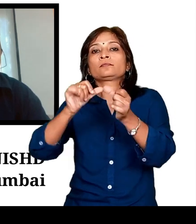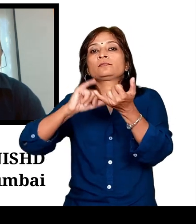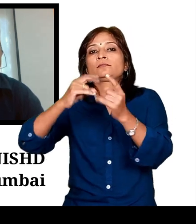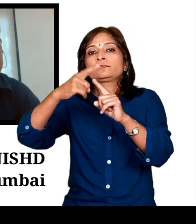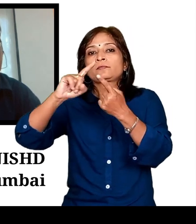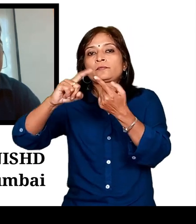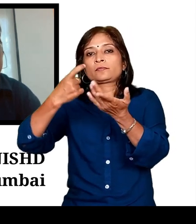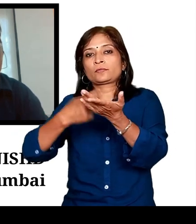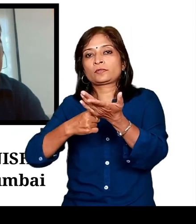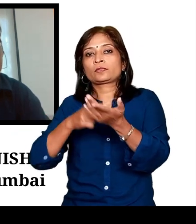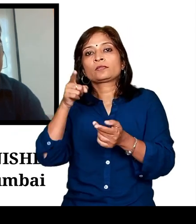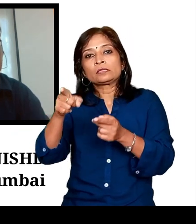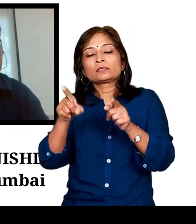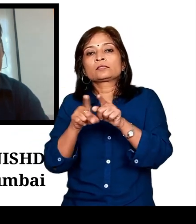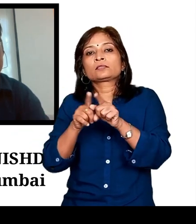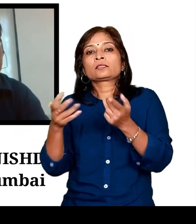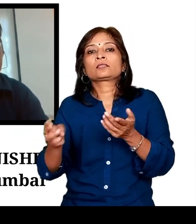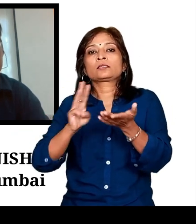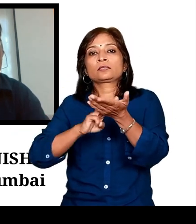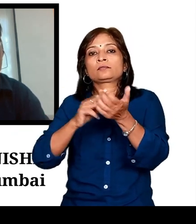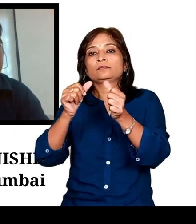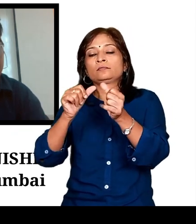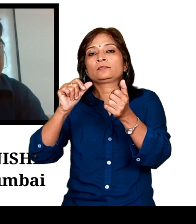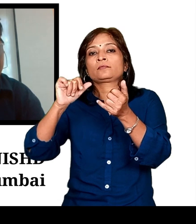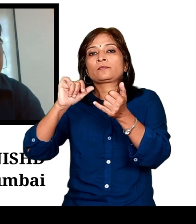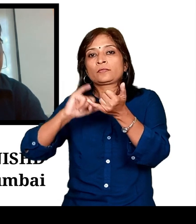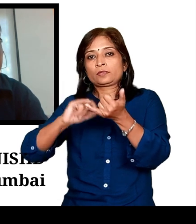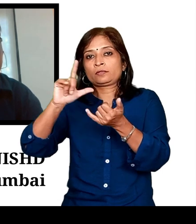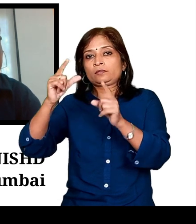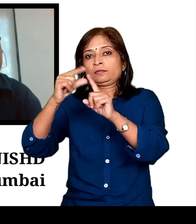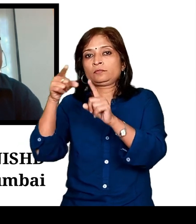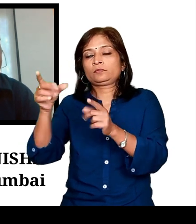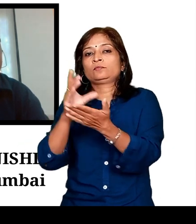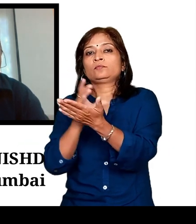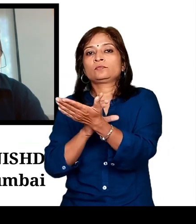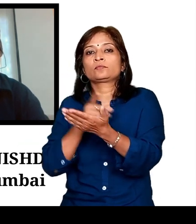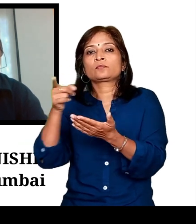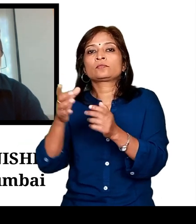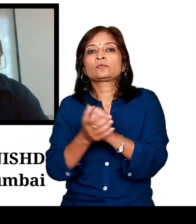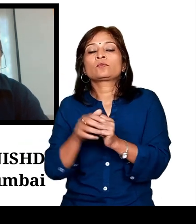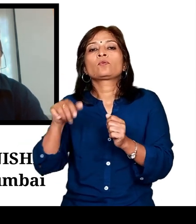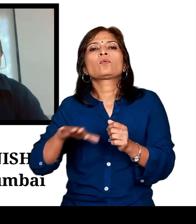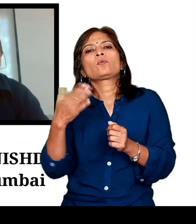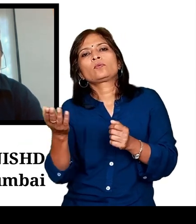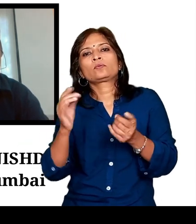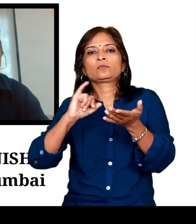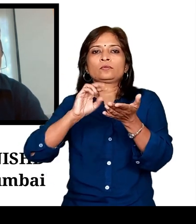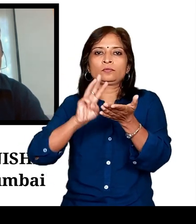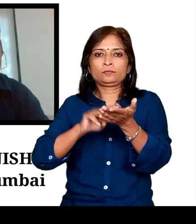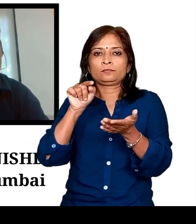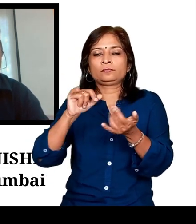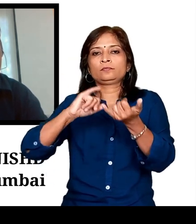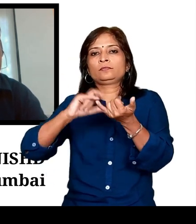speech language pathology, MASLP it's called the MASLP and MSc audiology also.